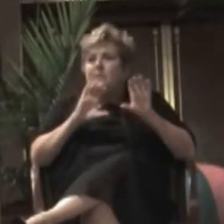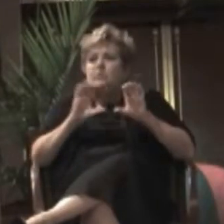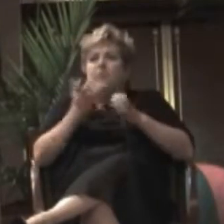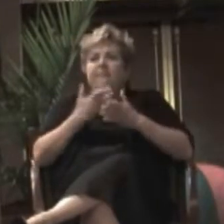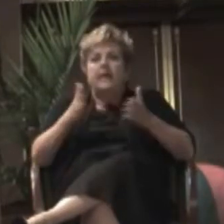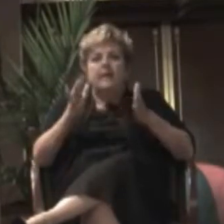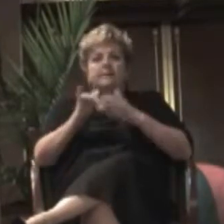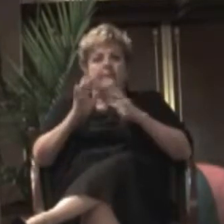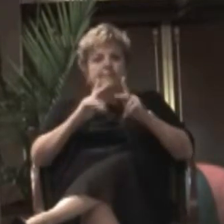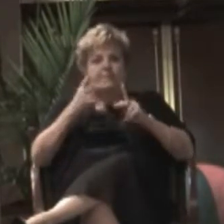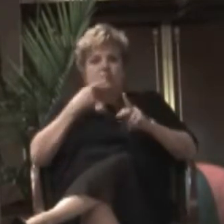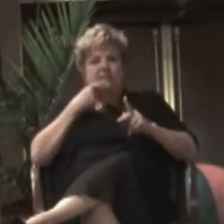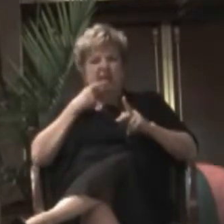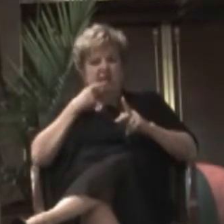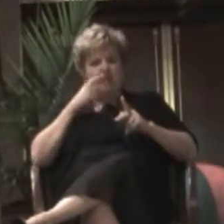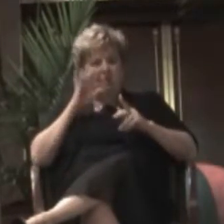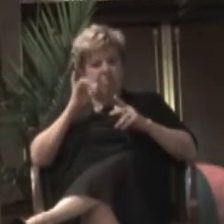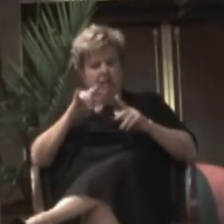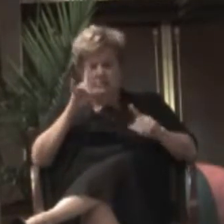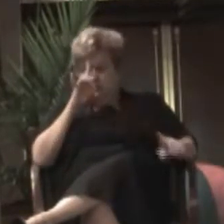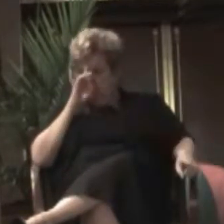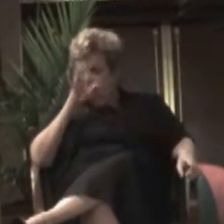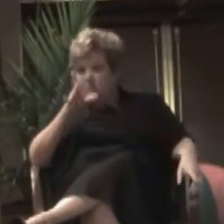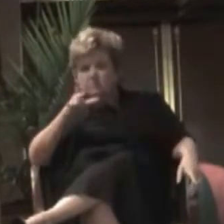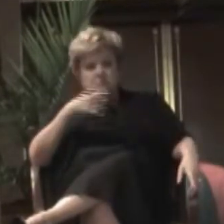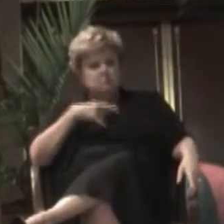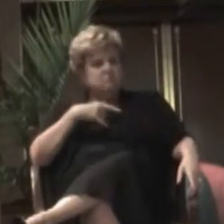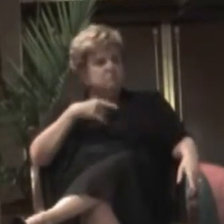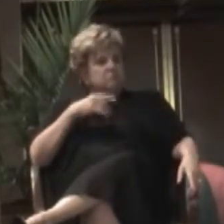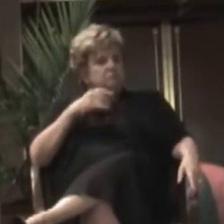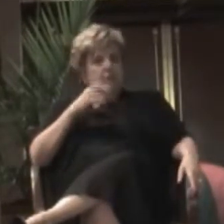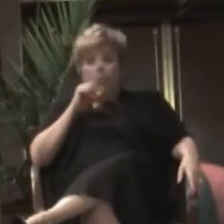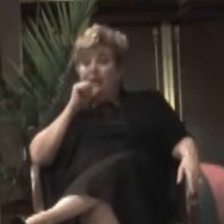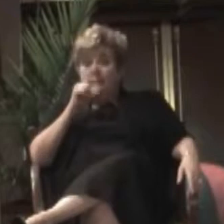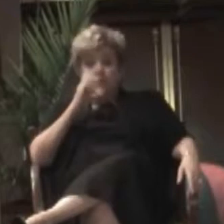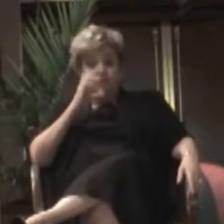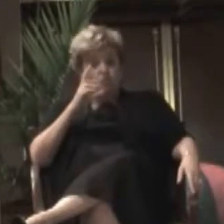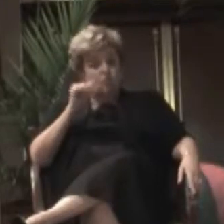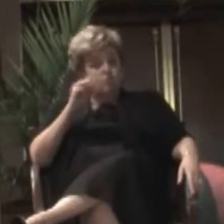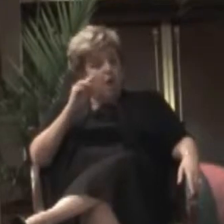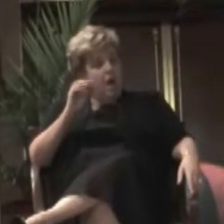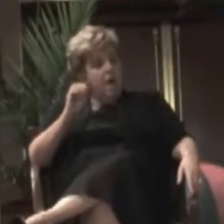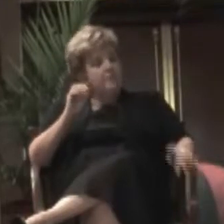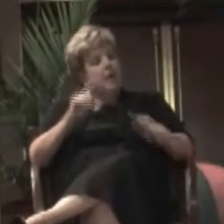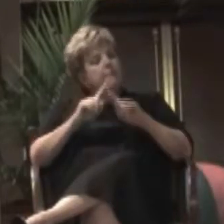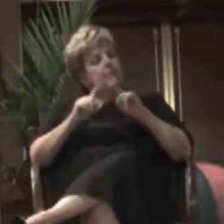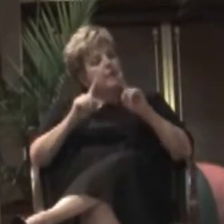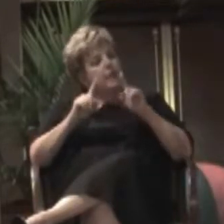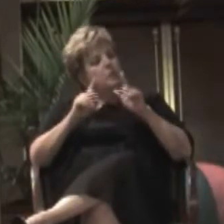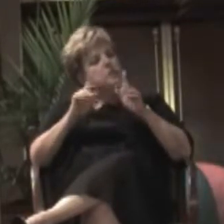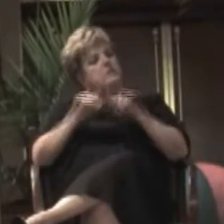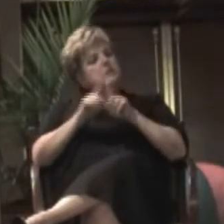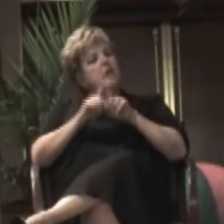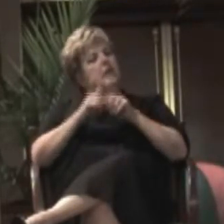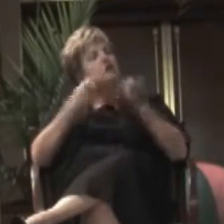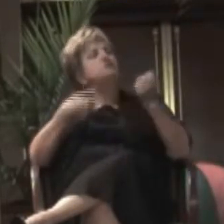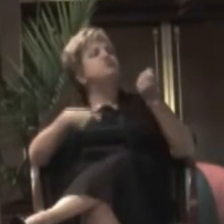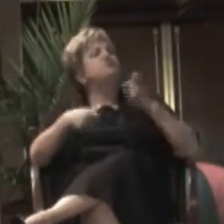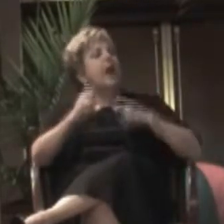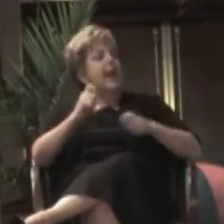as crime, but it really wasn't crime. It was just the reciprocal trade agreement that existed between people who lived where